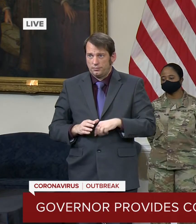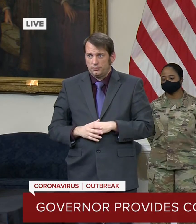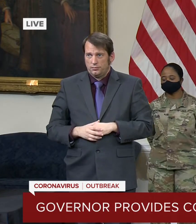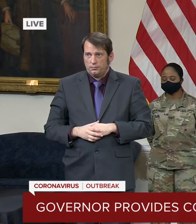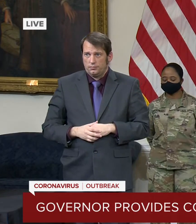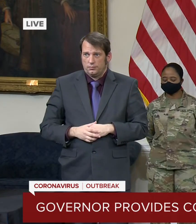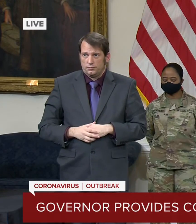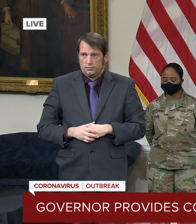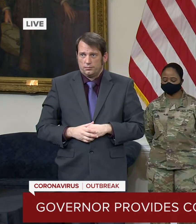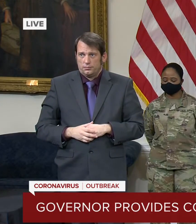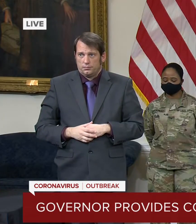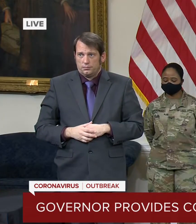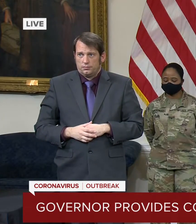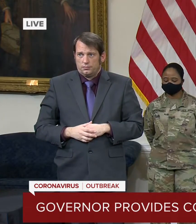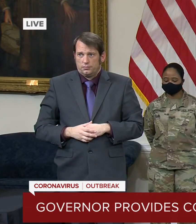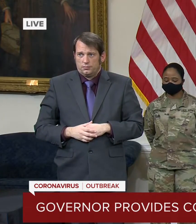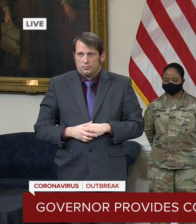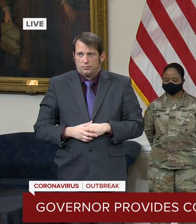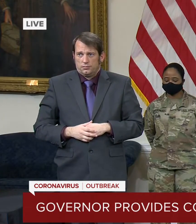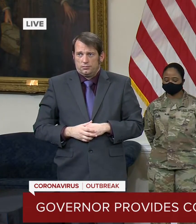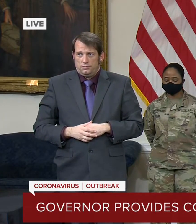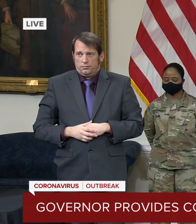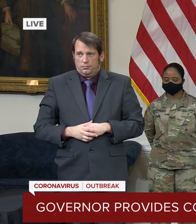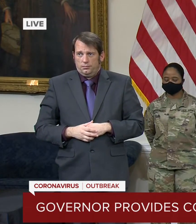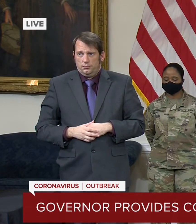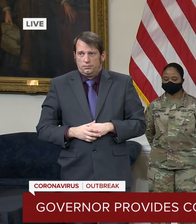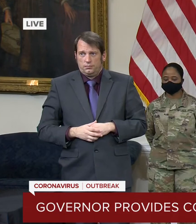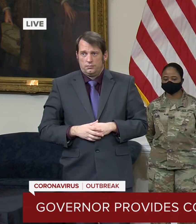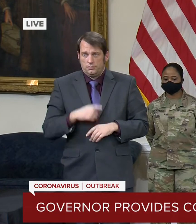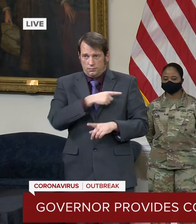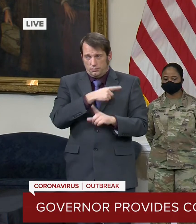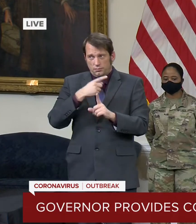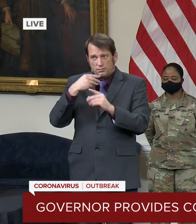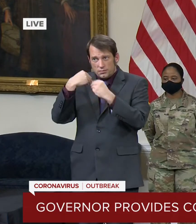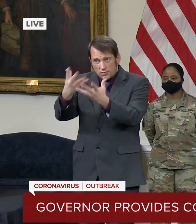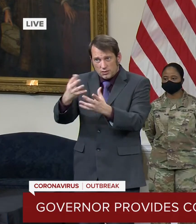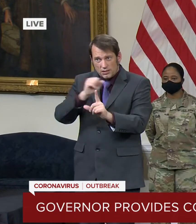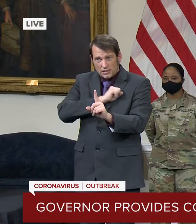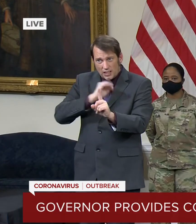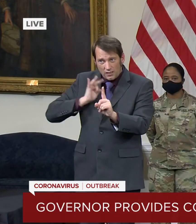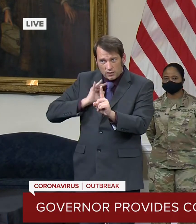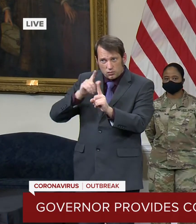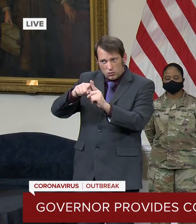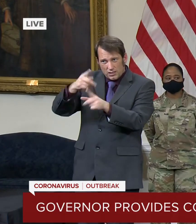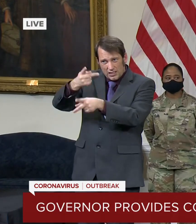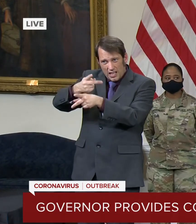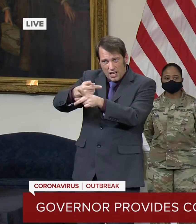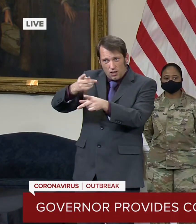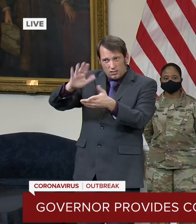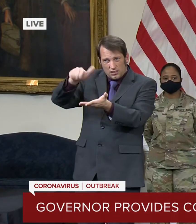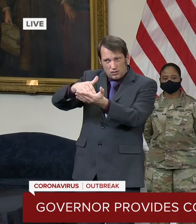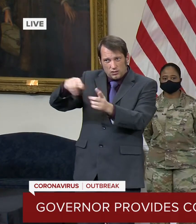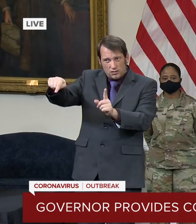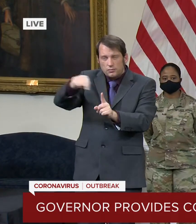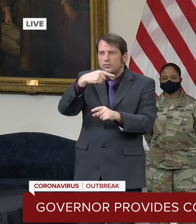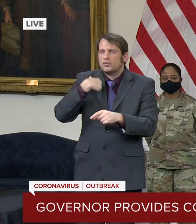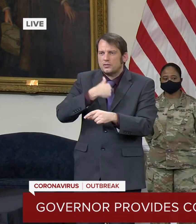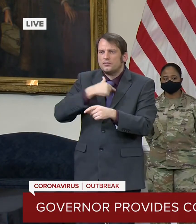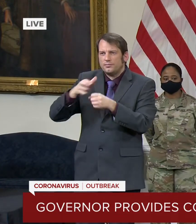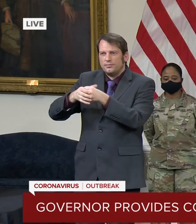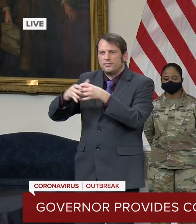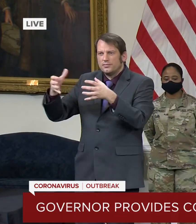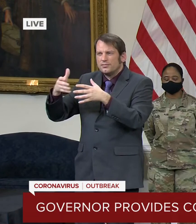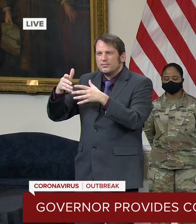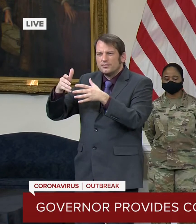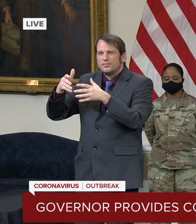going to the personnel in hospitals who are providing direct. No. We've asked all the hospitals to expand their provision to everyone that's in